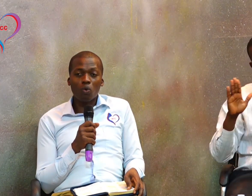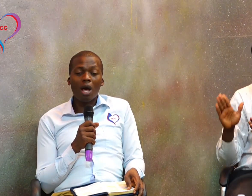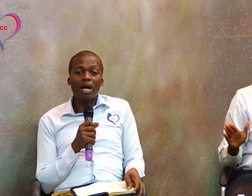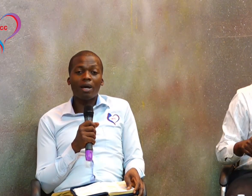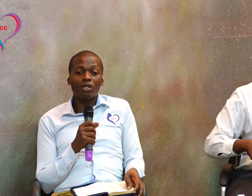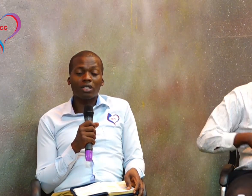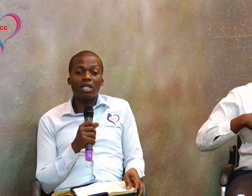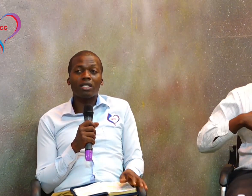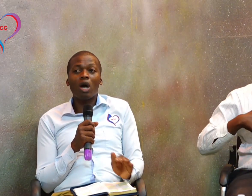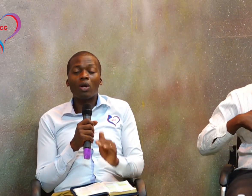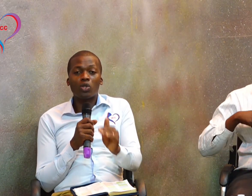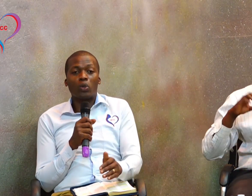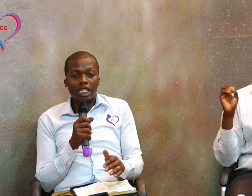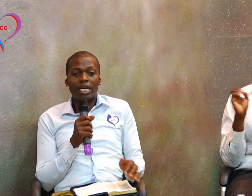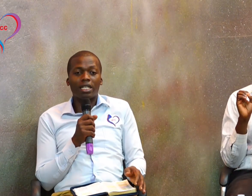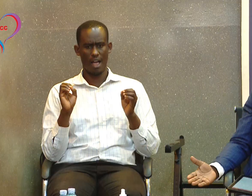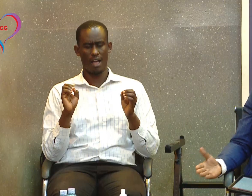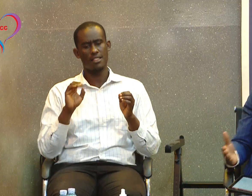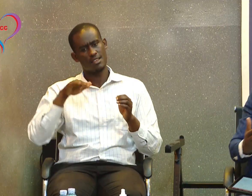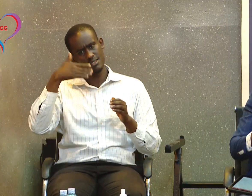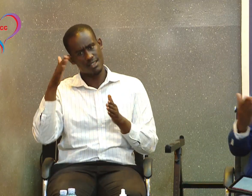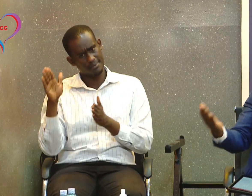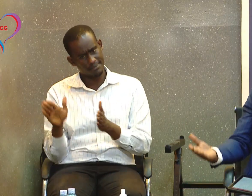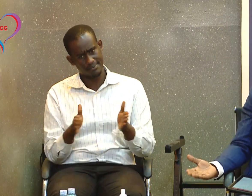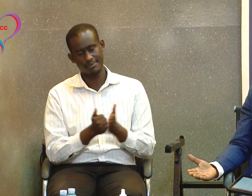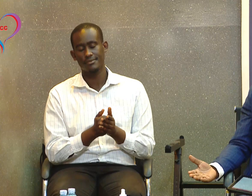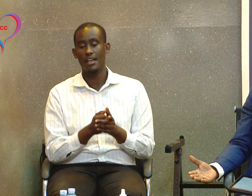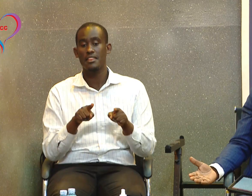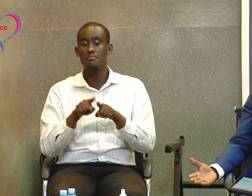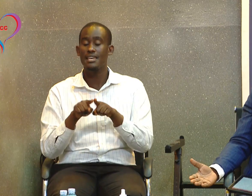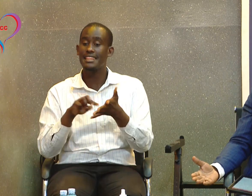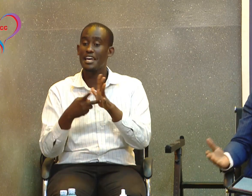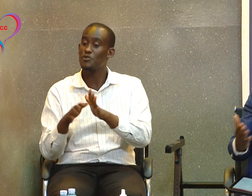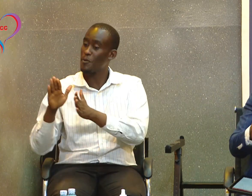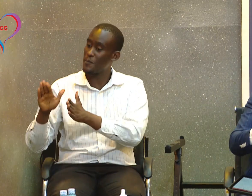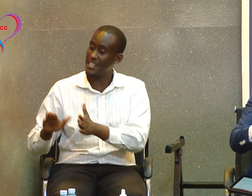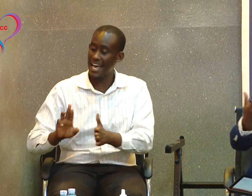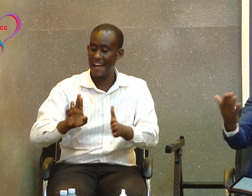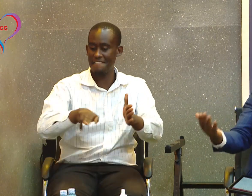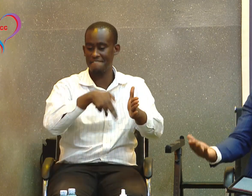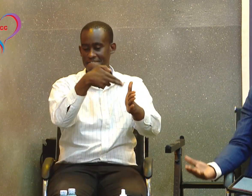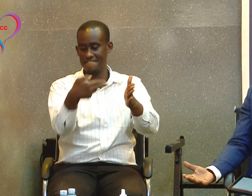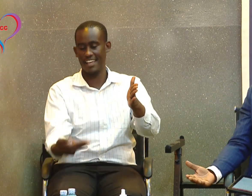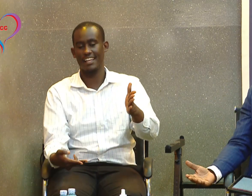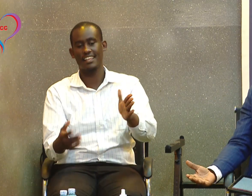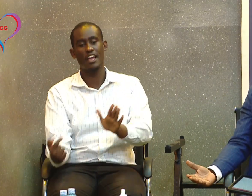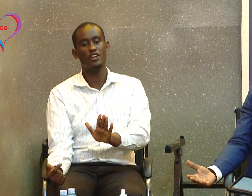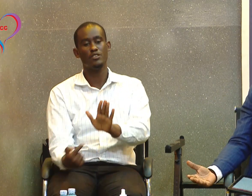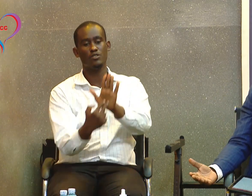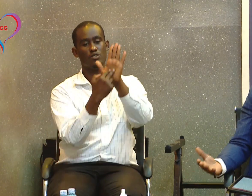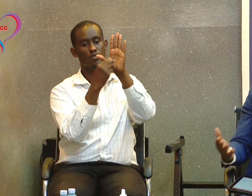already planning. You have planned failure. You're reducing them to beggars.